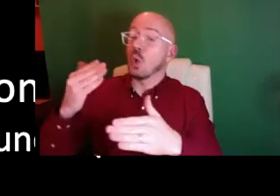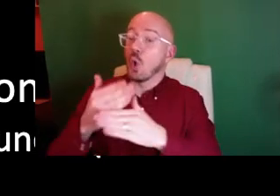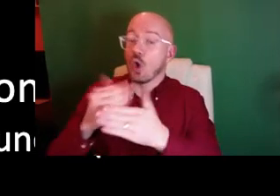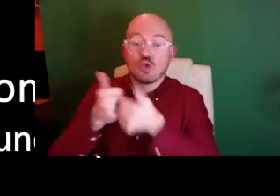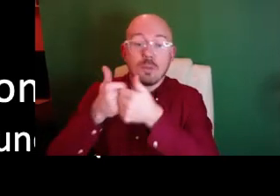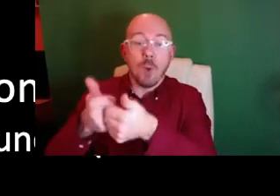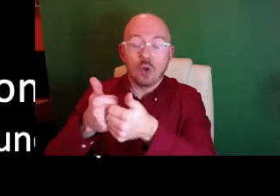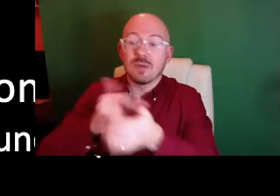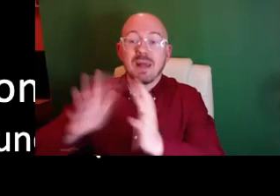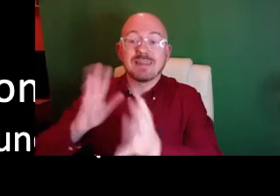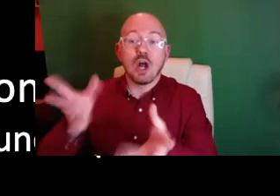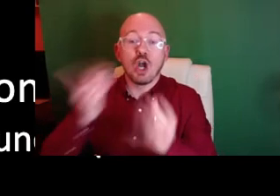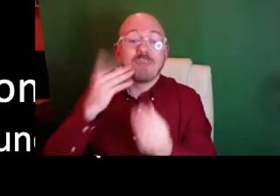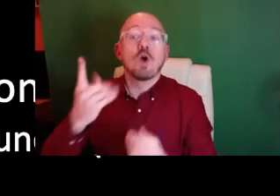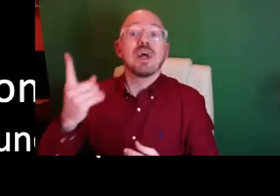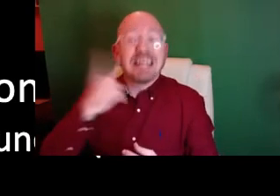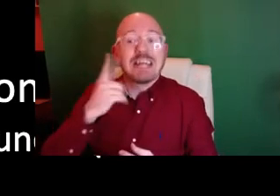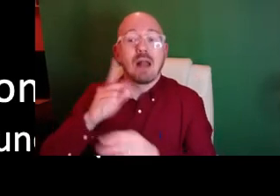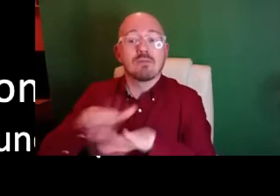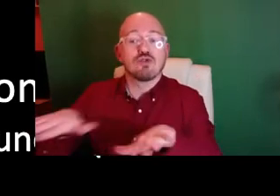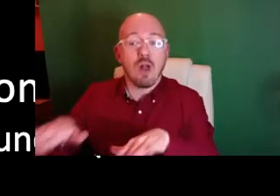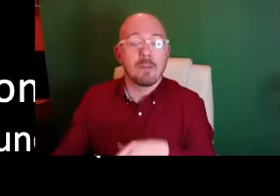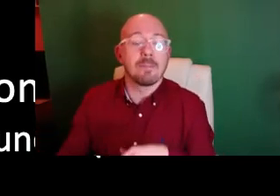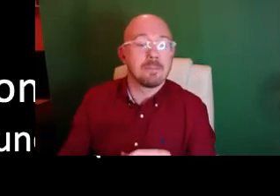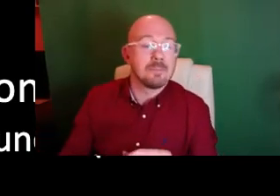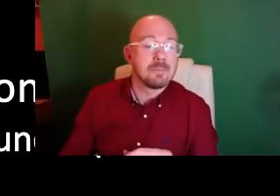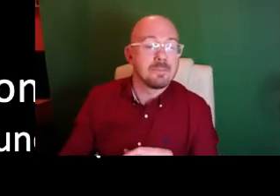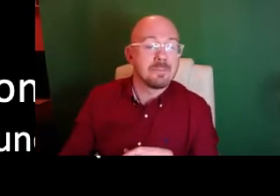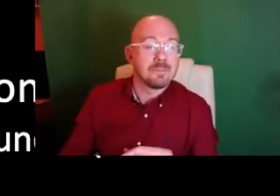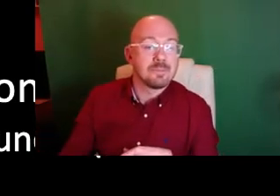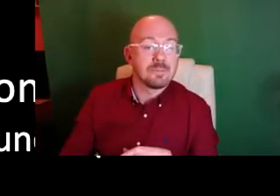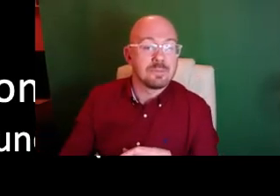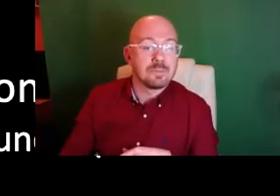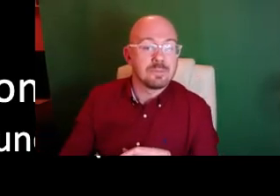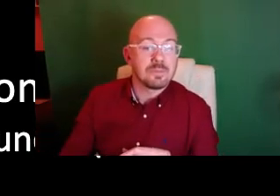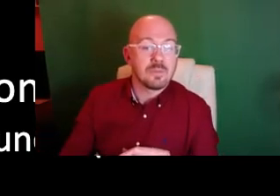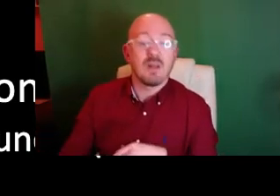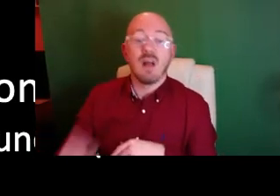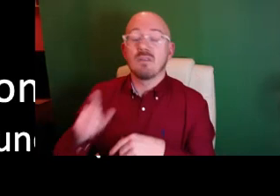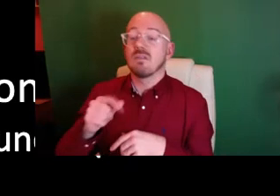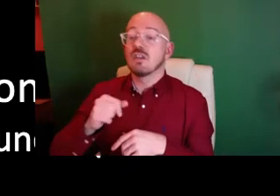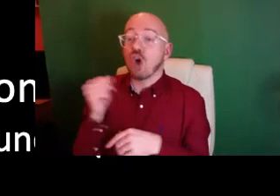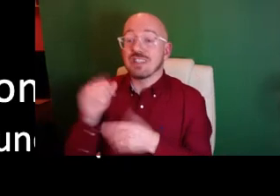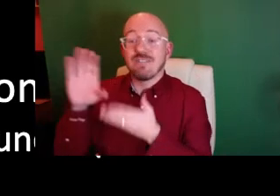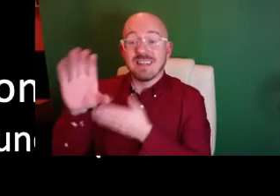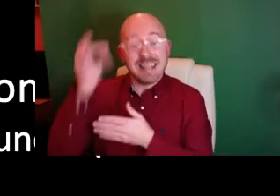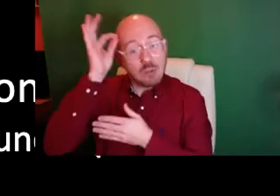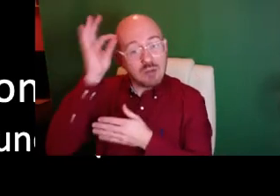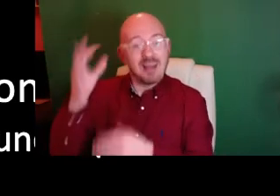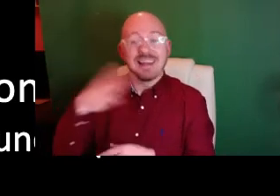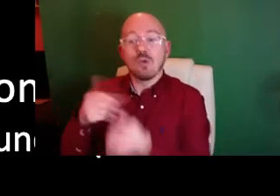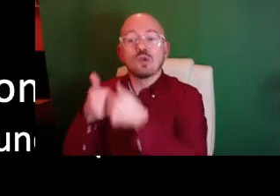Another goal is that Scotland's National Centre for Languages should lead the work in support of BSL learning for hearing